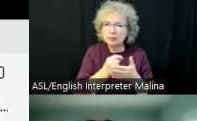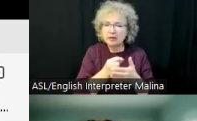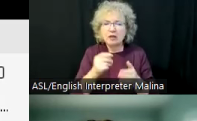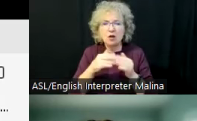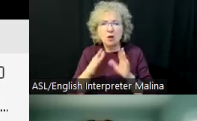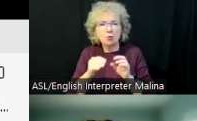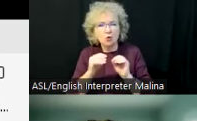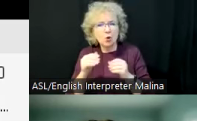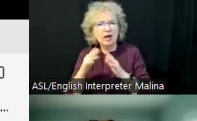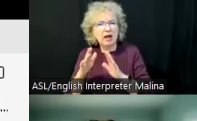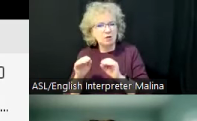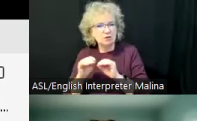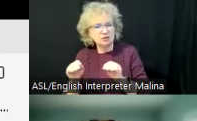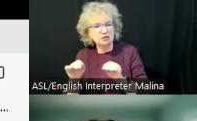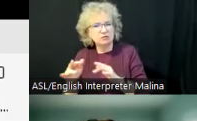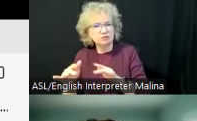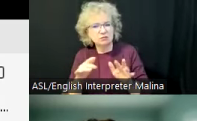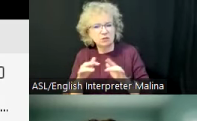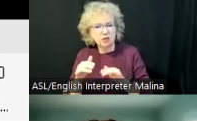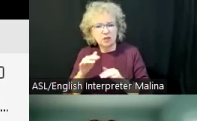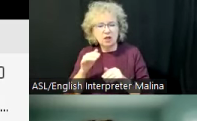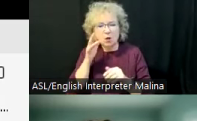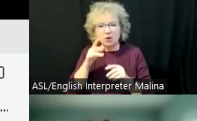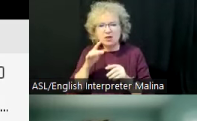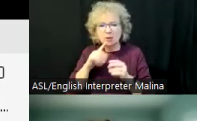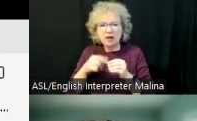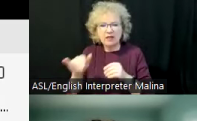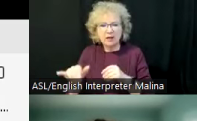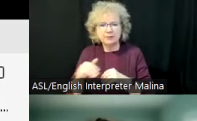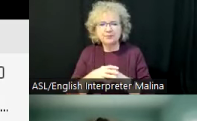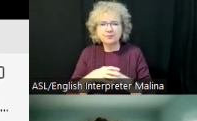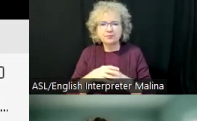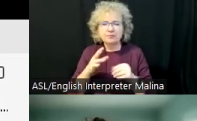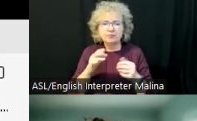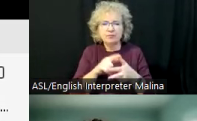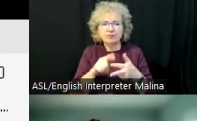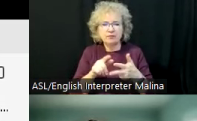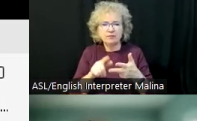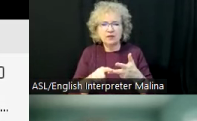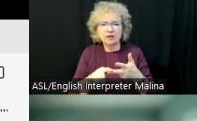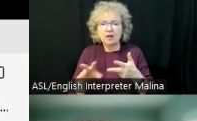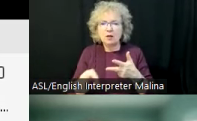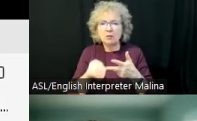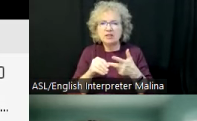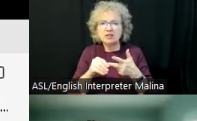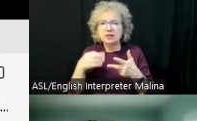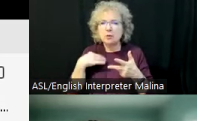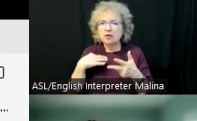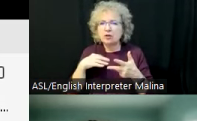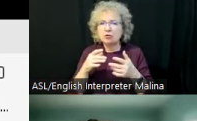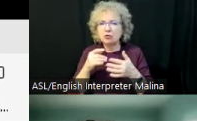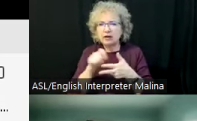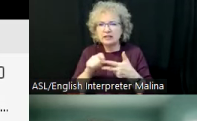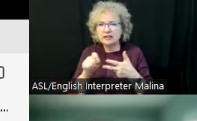strict definitions and so forth. Again, we'll move through that and then also meet some additional eligibility criteria